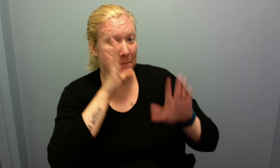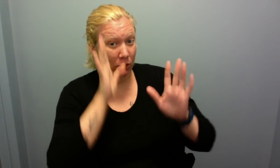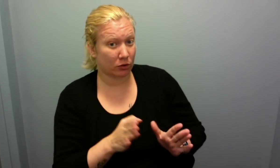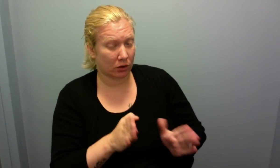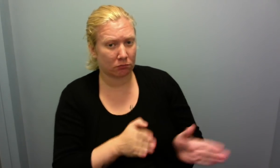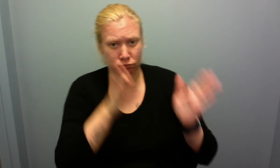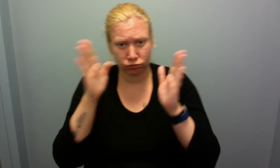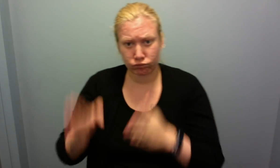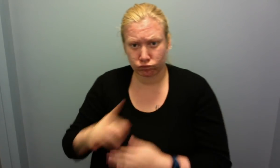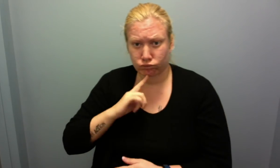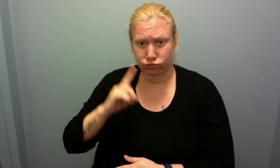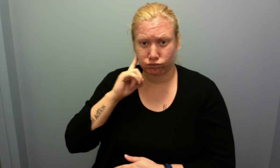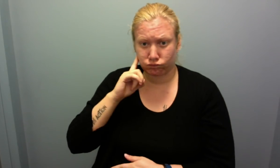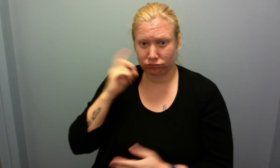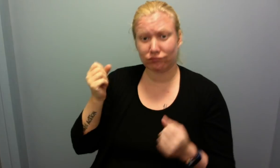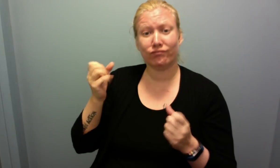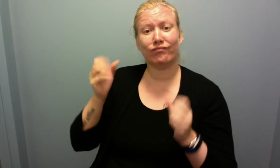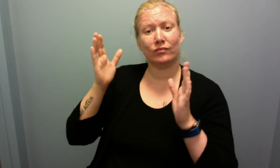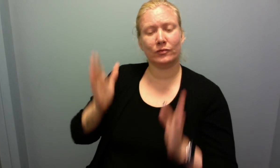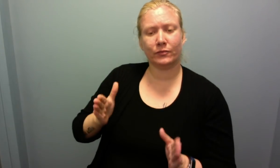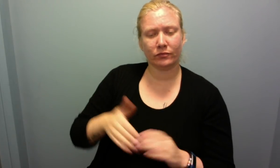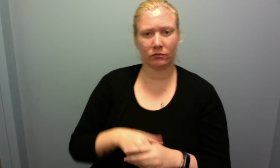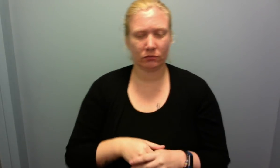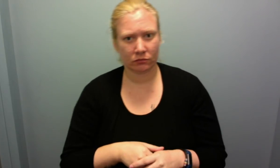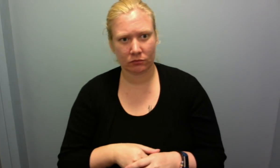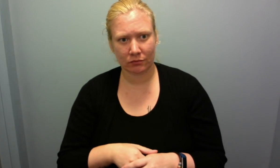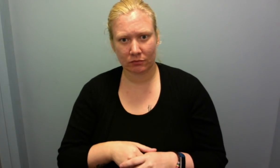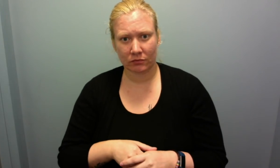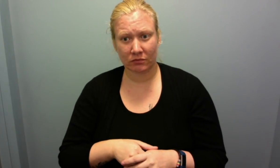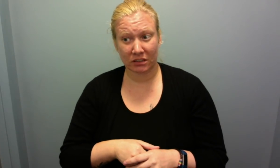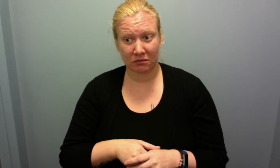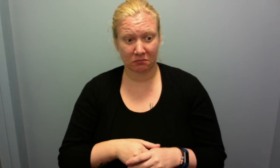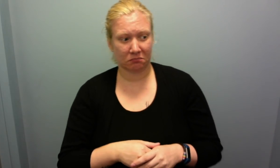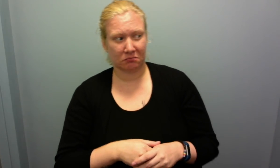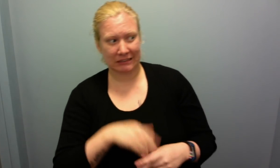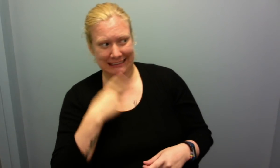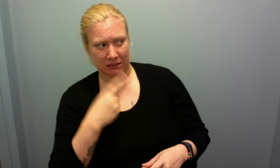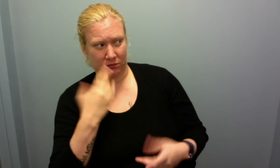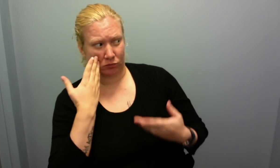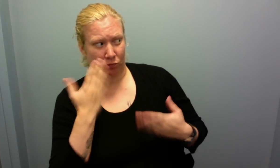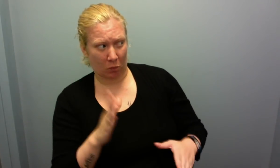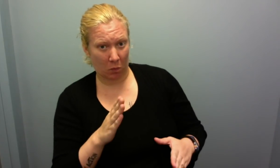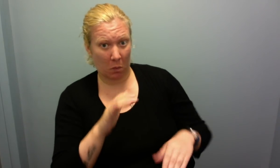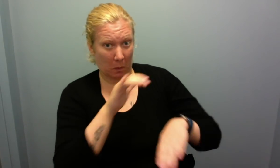concept to the hearing and deaf world. If you have a hearing person who speaks English and a deaf person who speaks sign